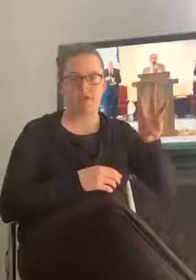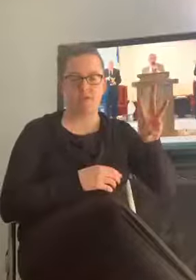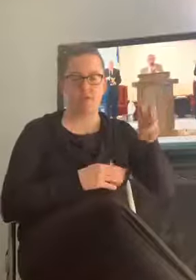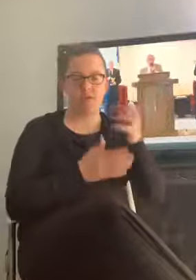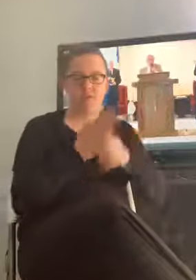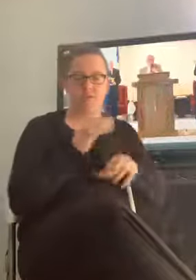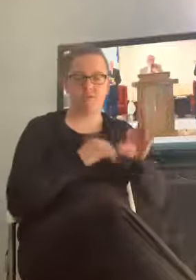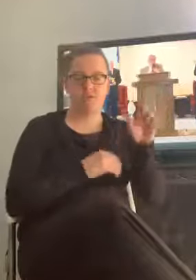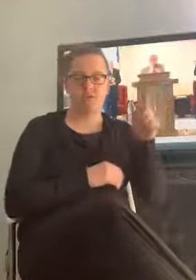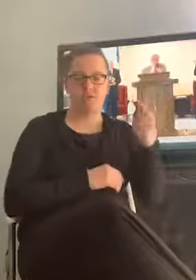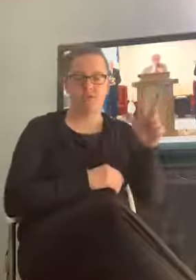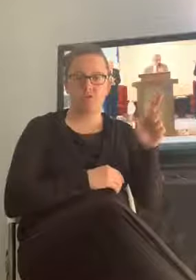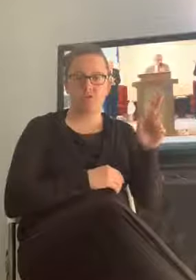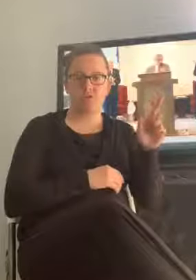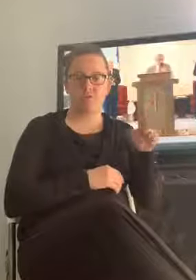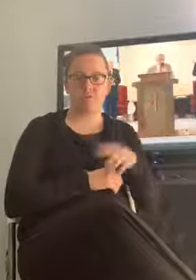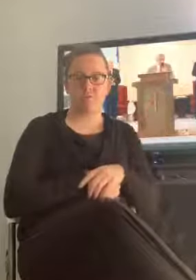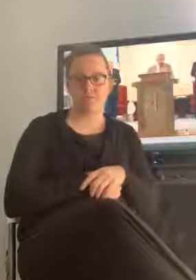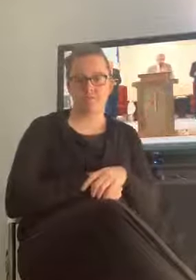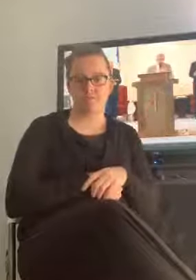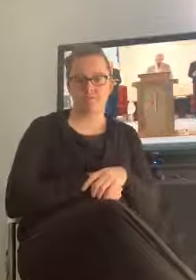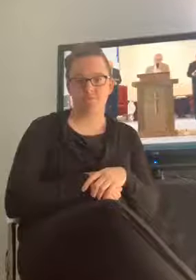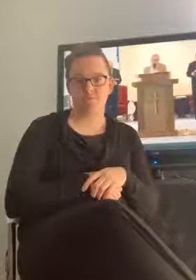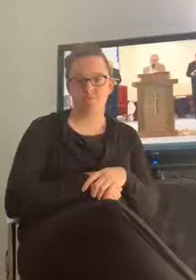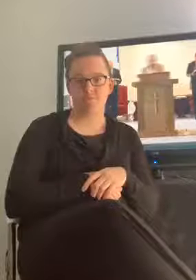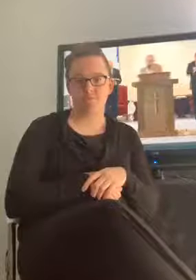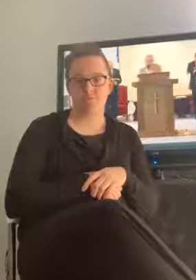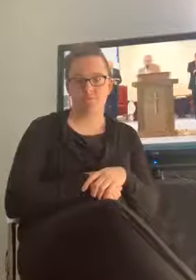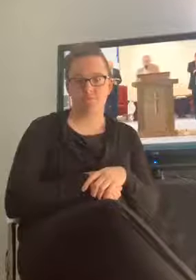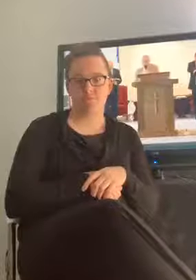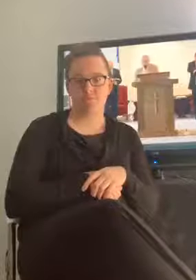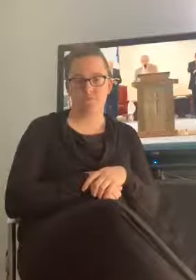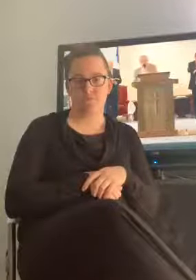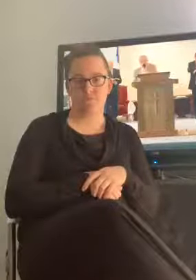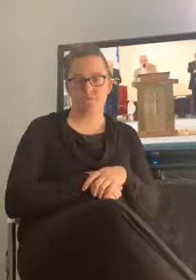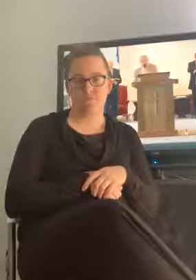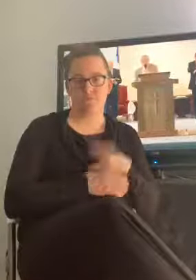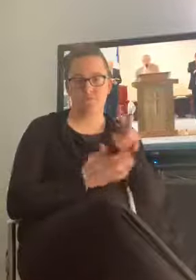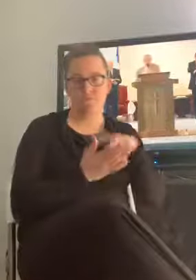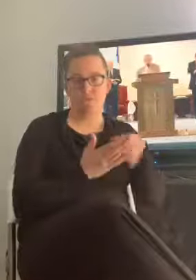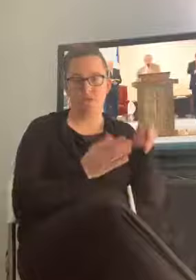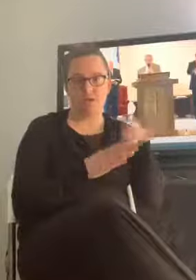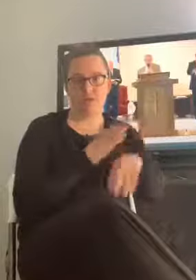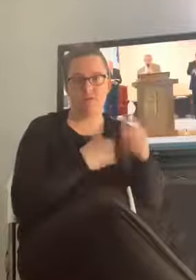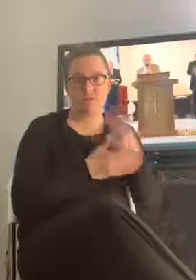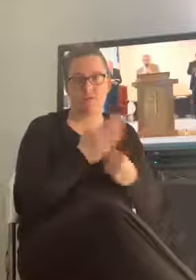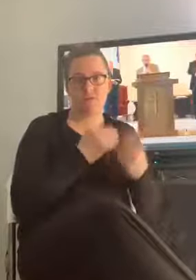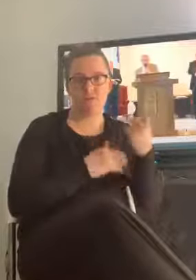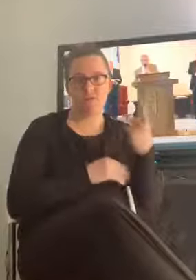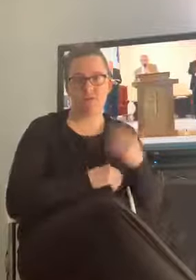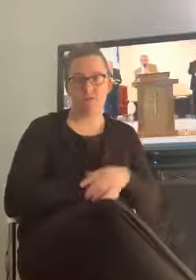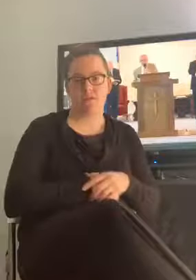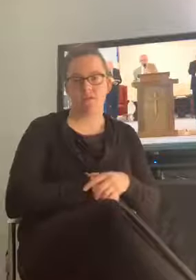Matthew chapter 21. And I'm going to pick up reading of verse number 1, and we'll read